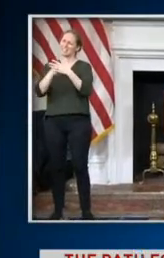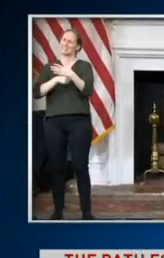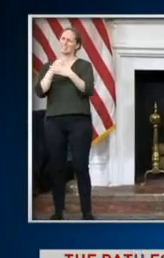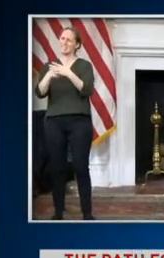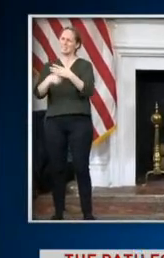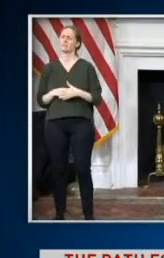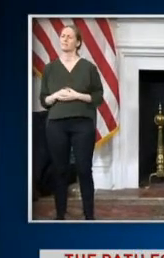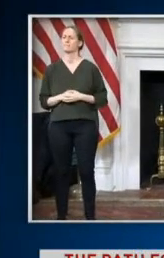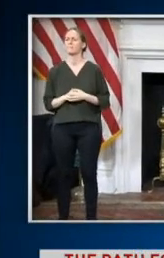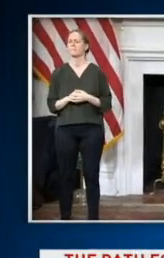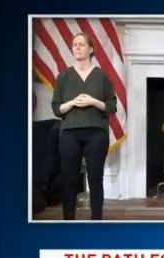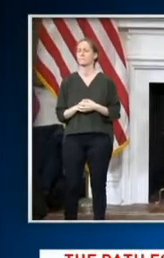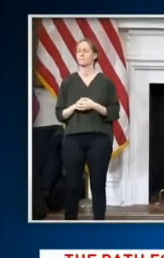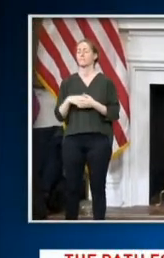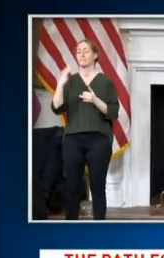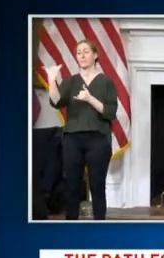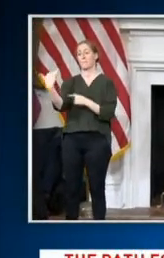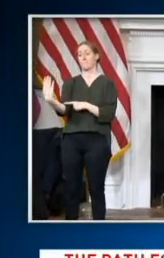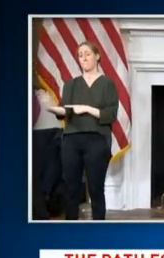go.